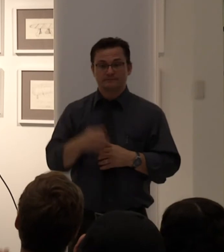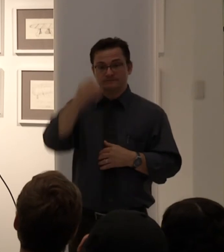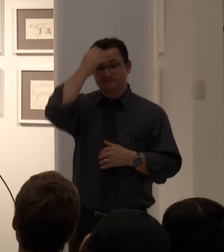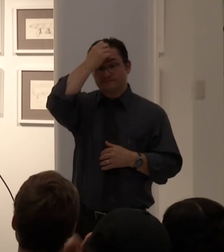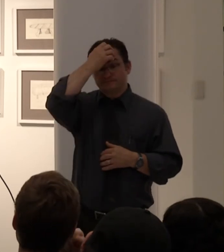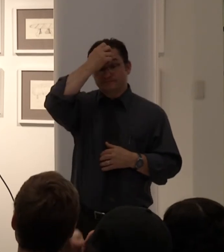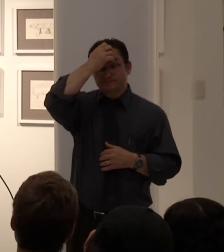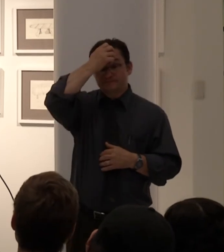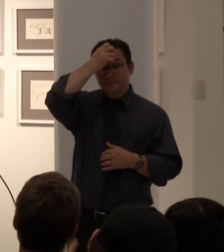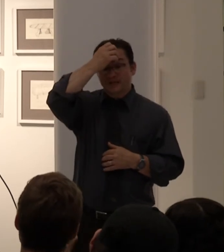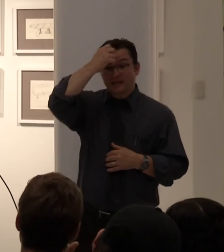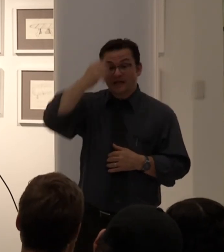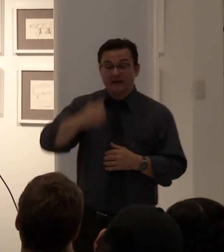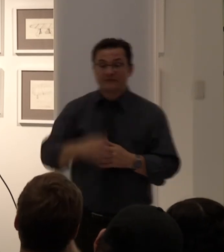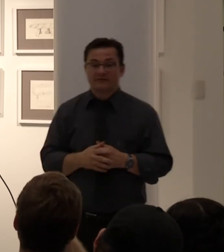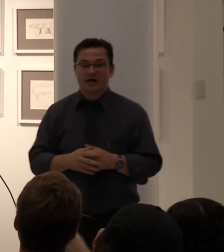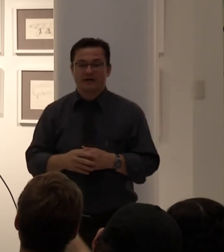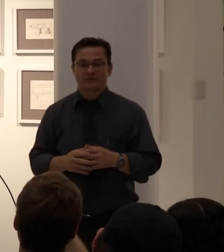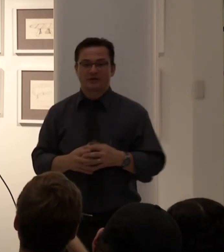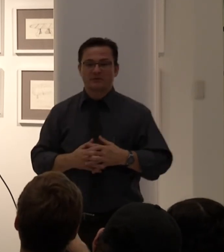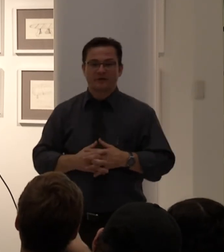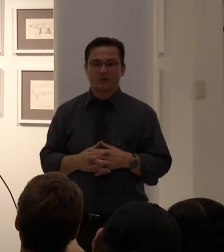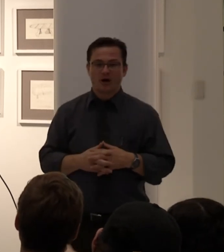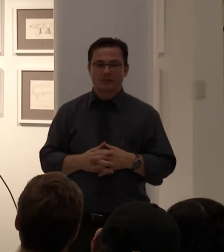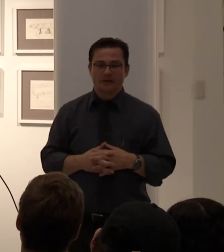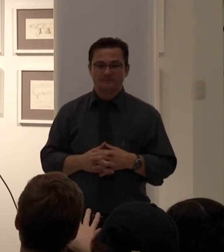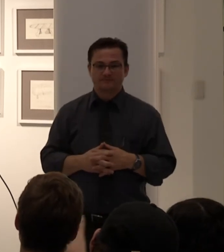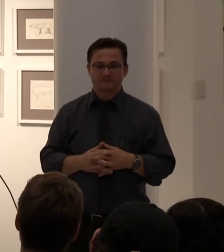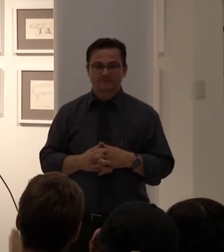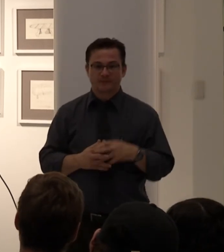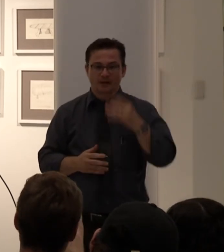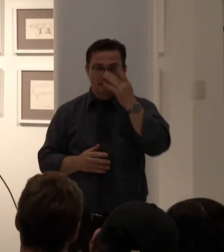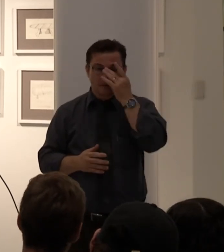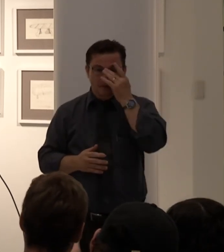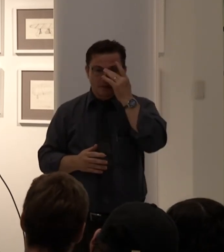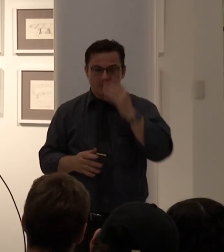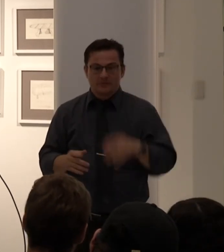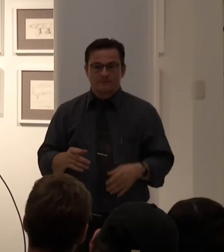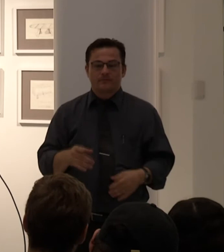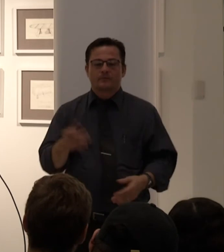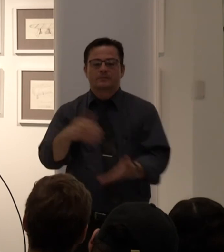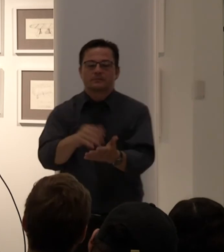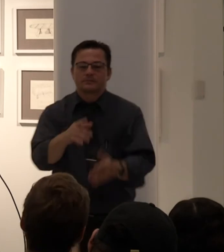So, if, correct me if I'm wrong, but,